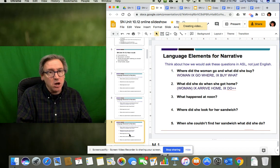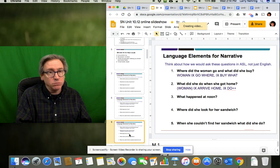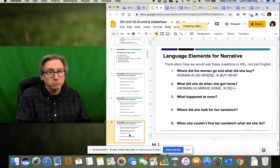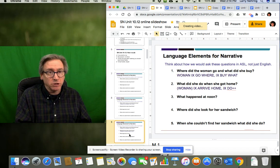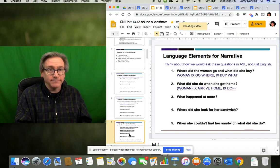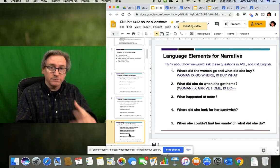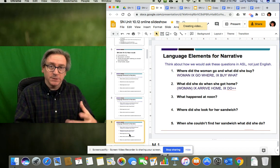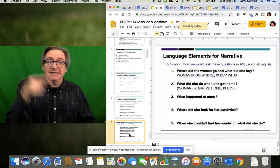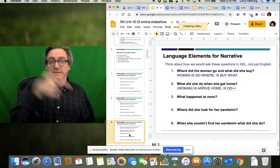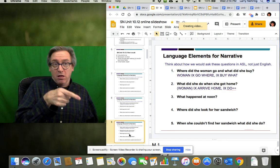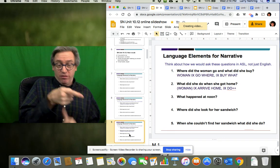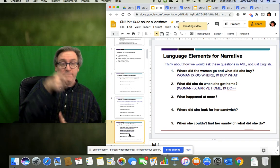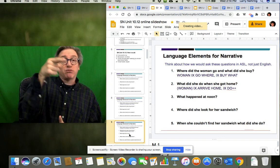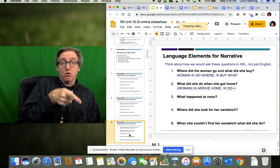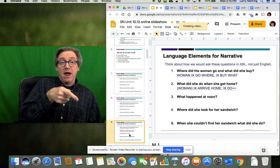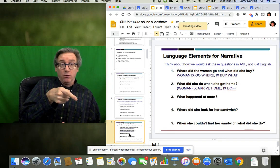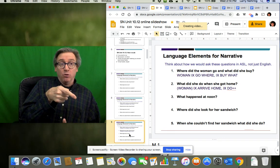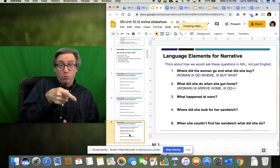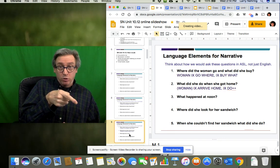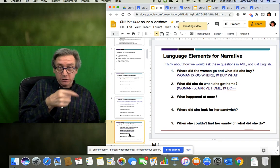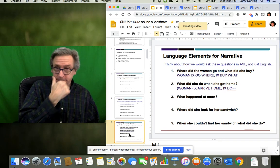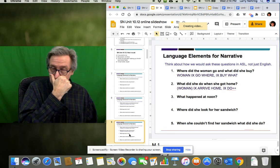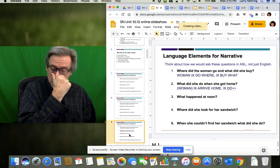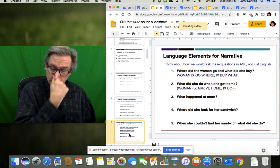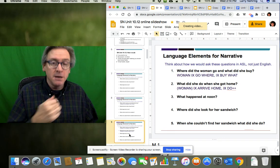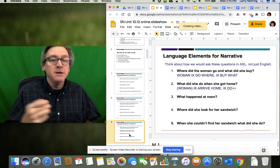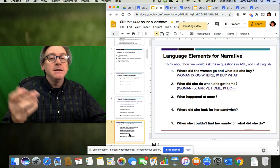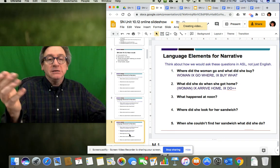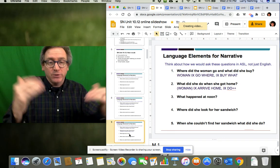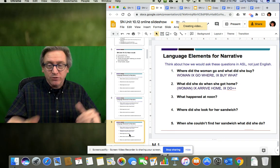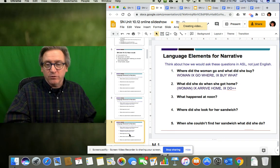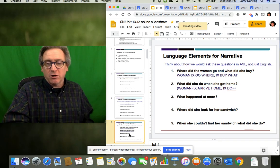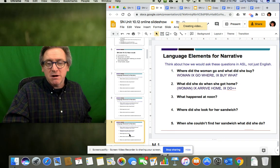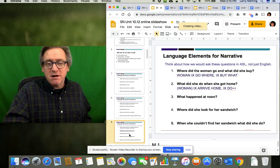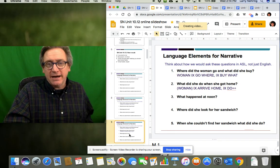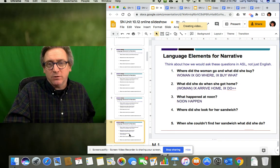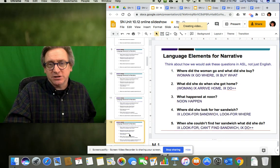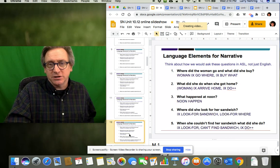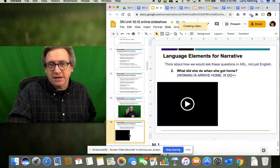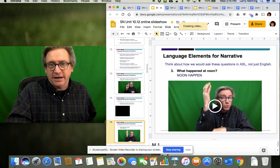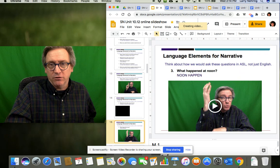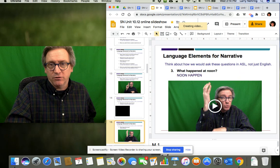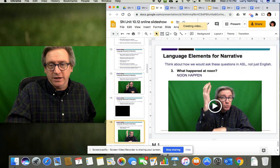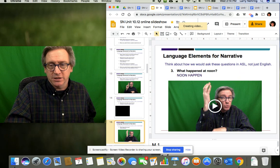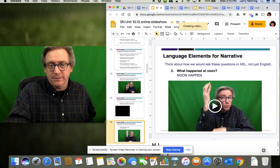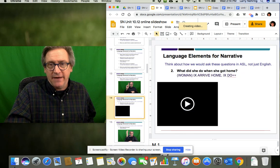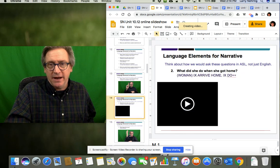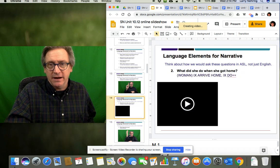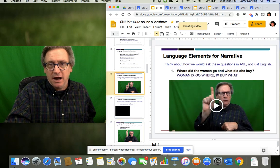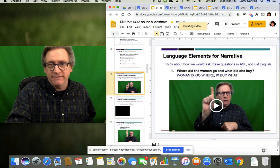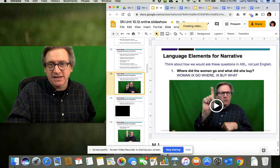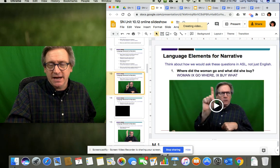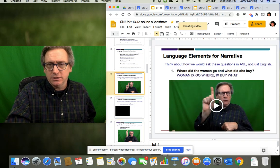probably don't, right? Because the pronoun works. So we go through, there are 9 questions, and I go through each of them. And